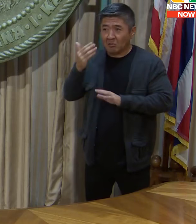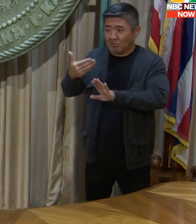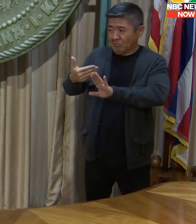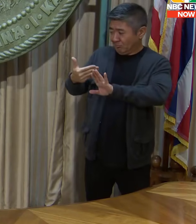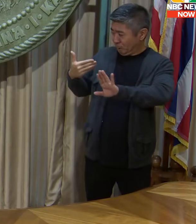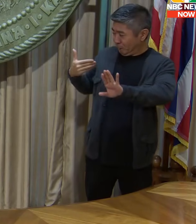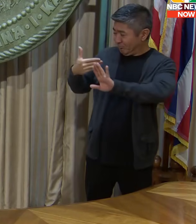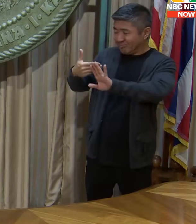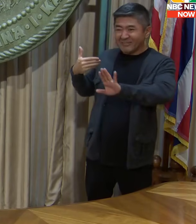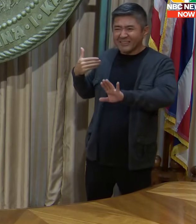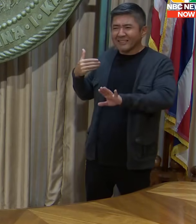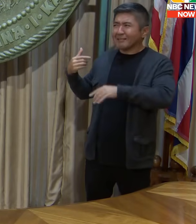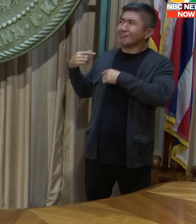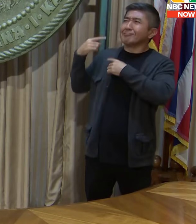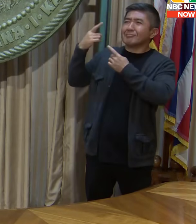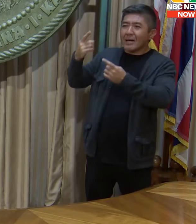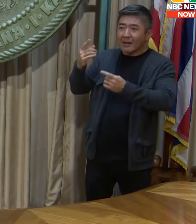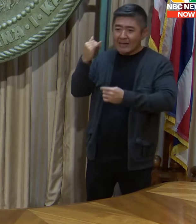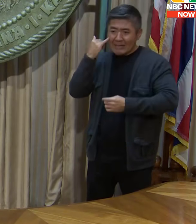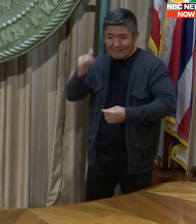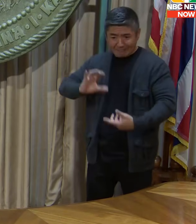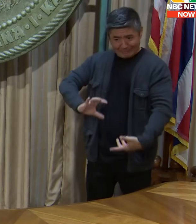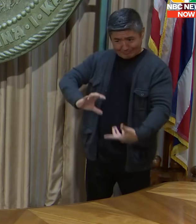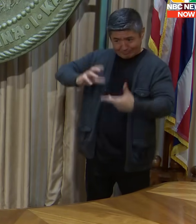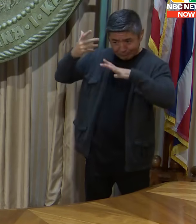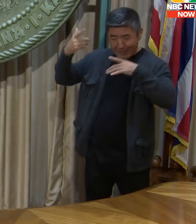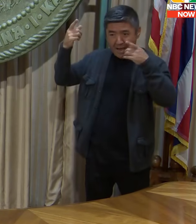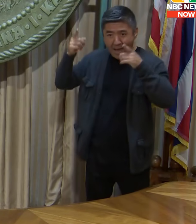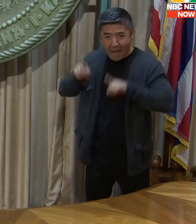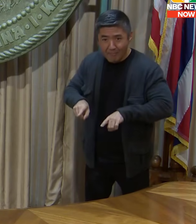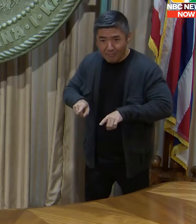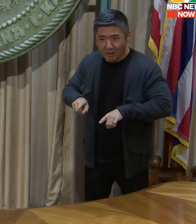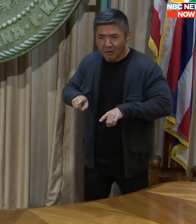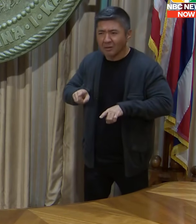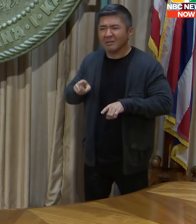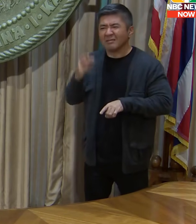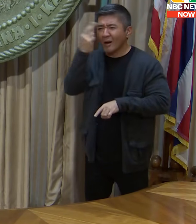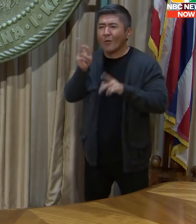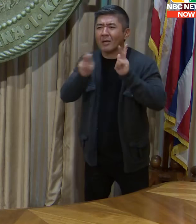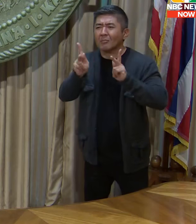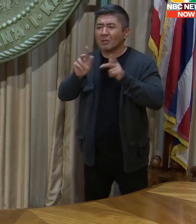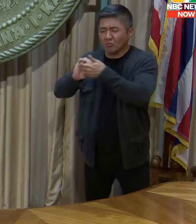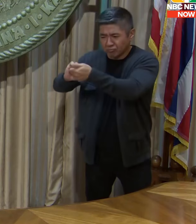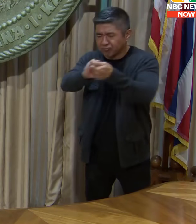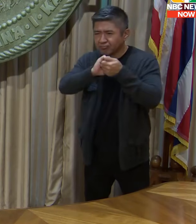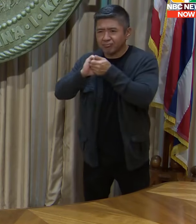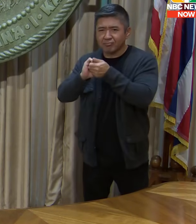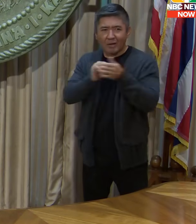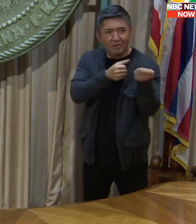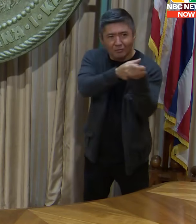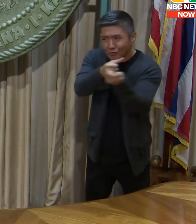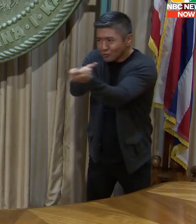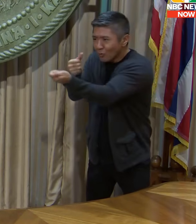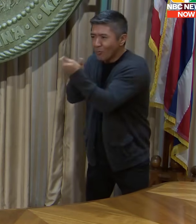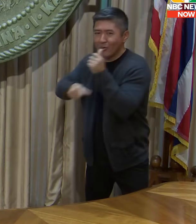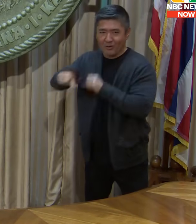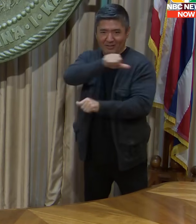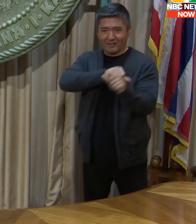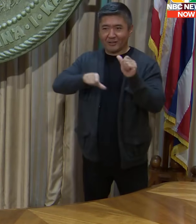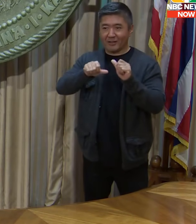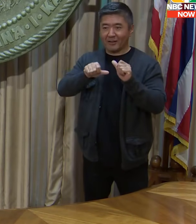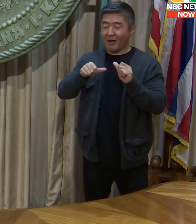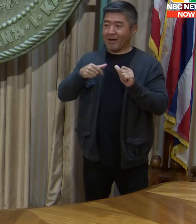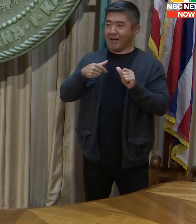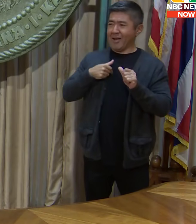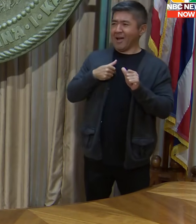our community to face crisis together and really reach out and help each other. And I have been inspired by the many that